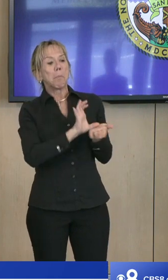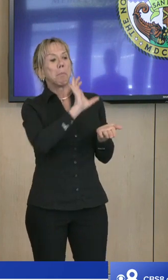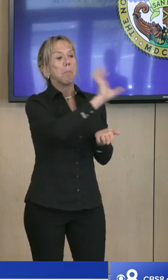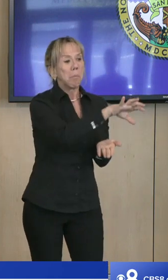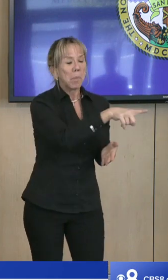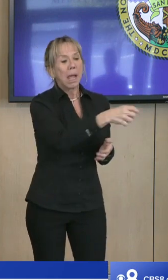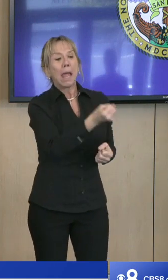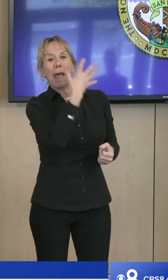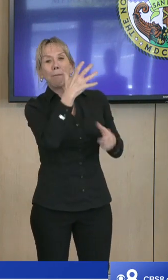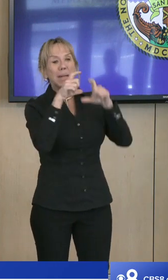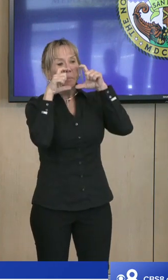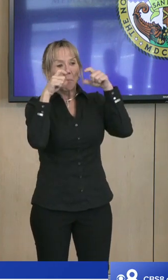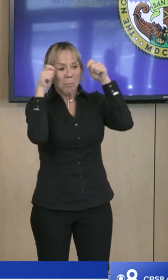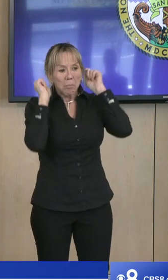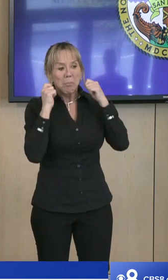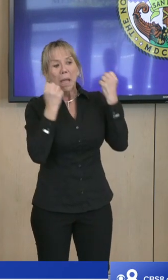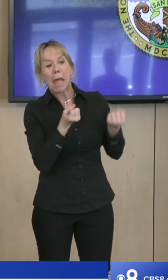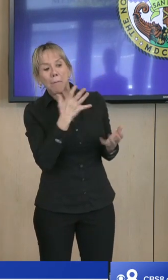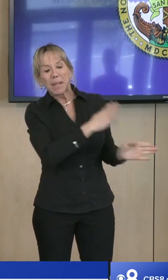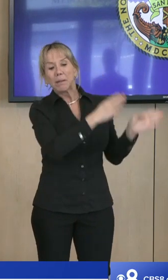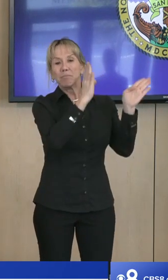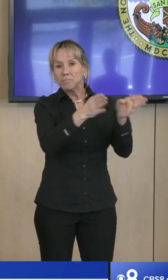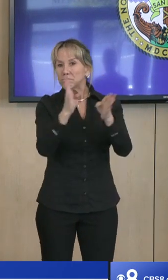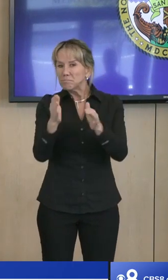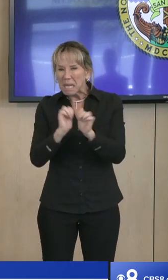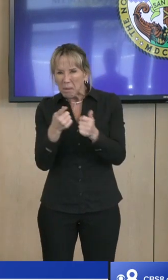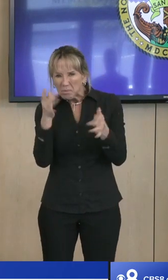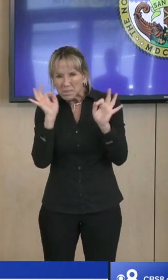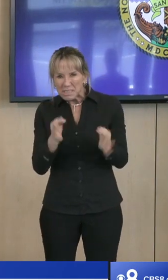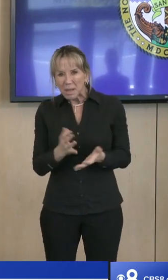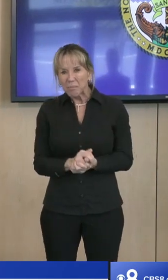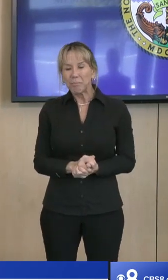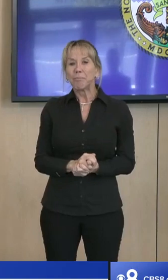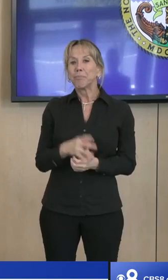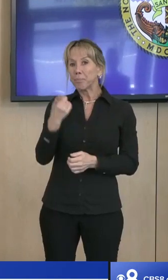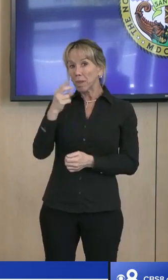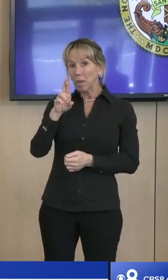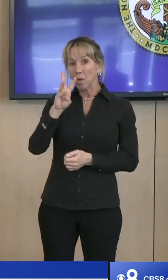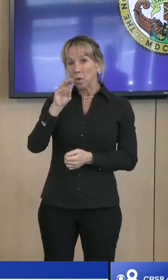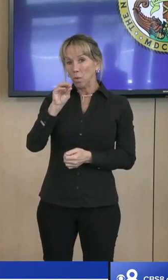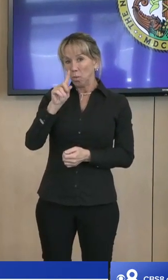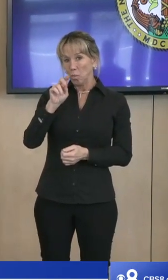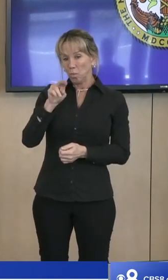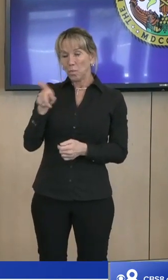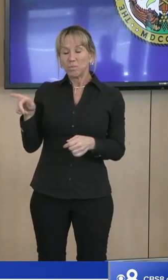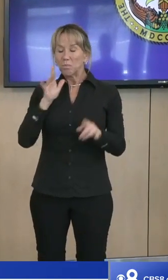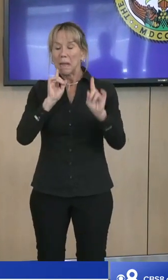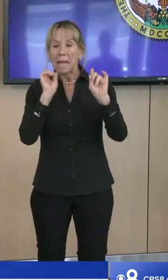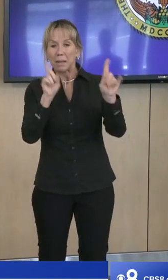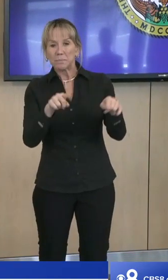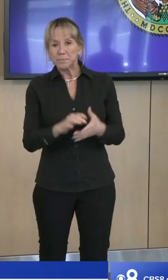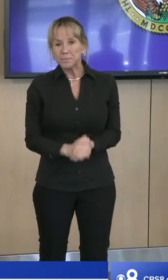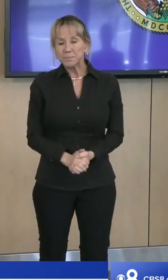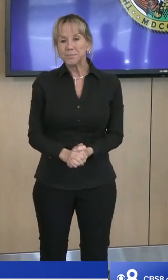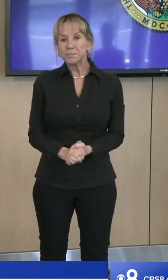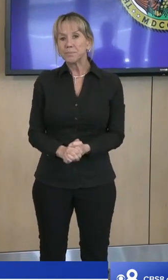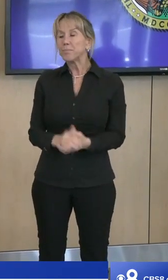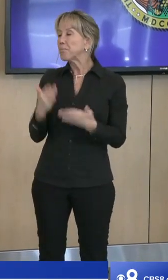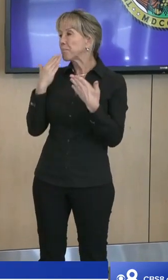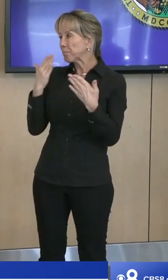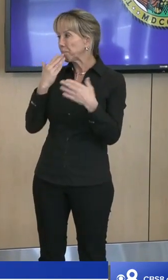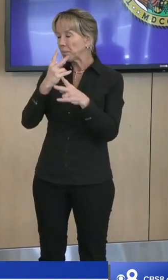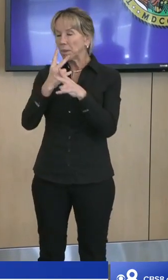many respirators? Thank you. Okay, Dr. Wooten will answer the first part of that question. Thank you, Supervisor Cox.